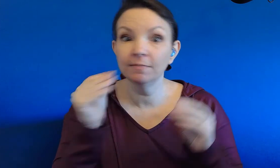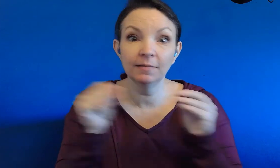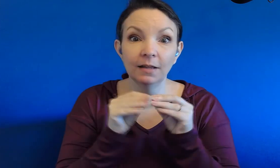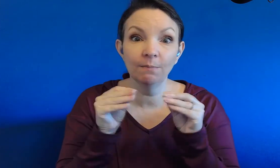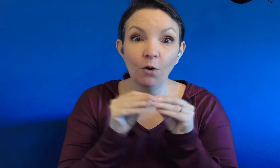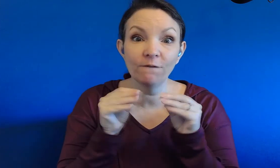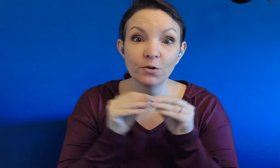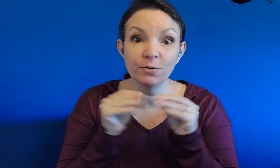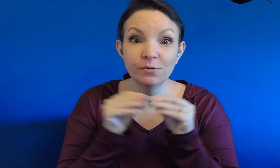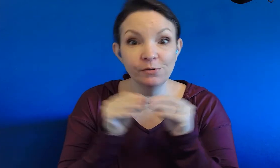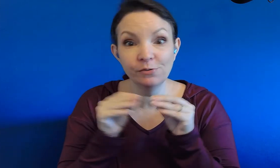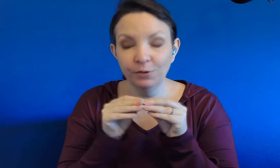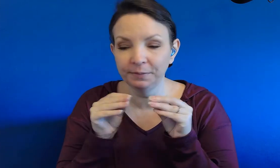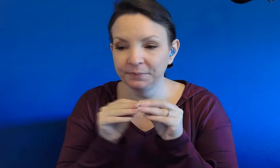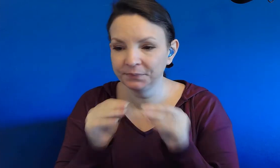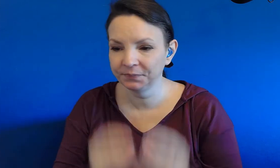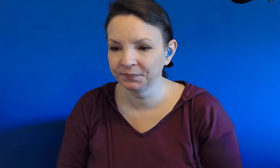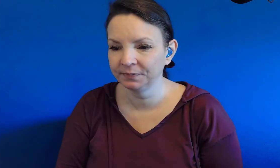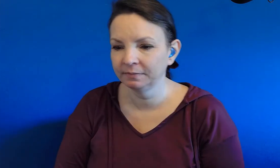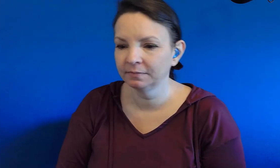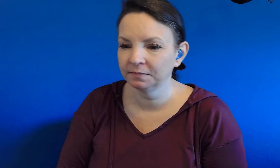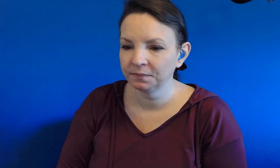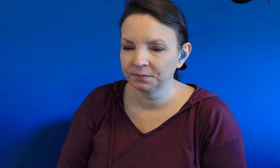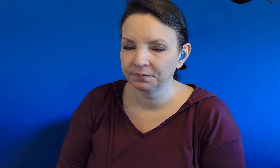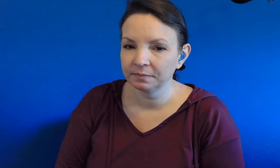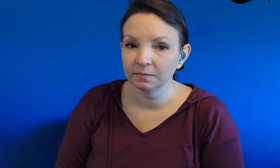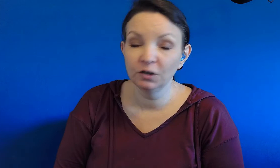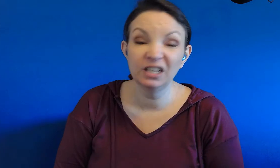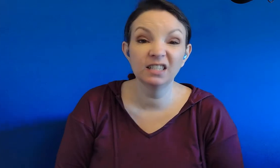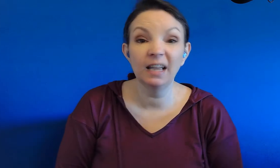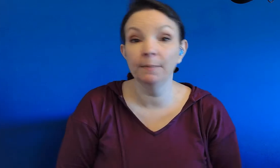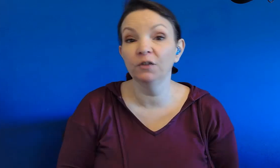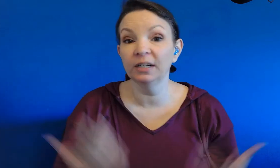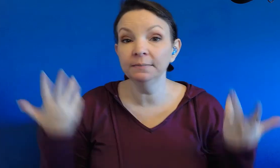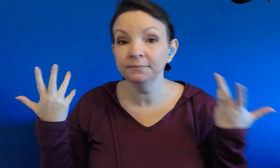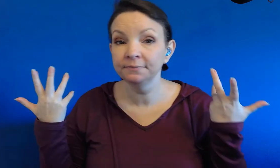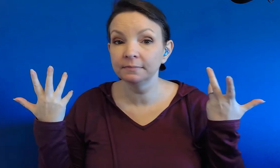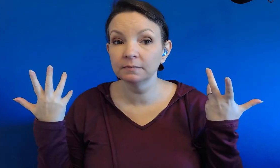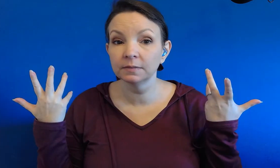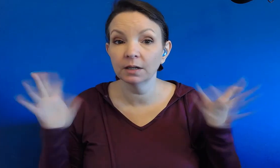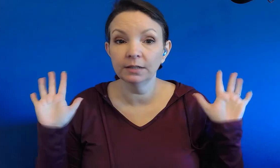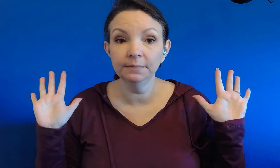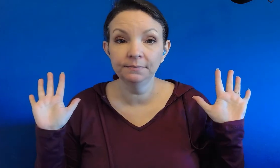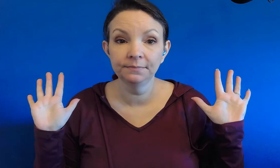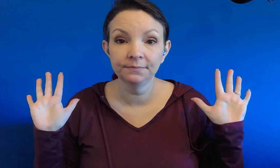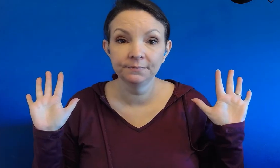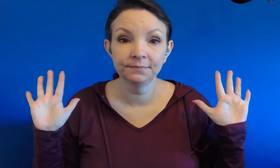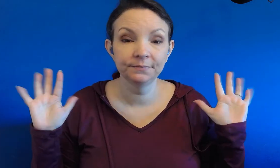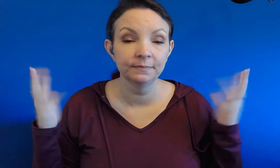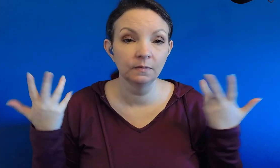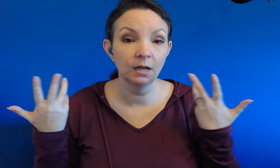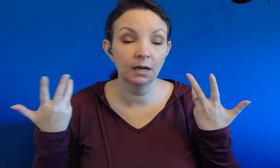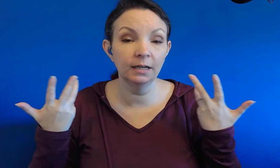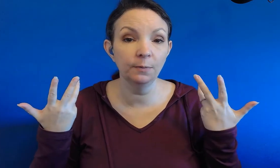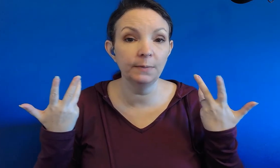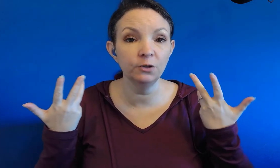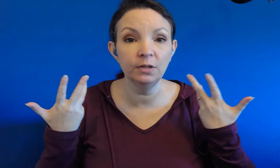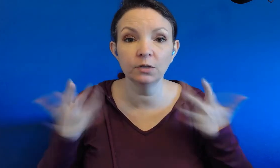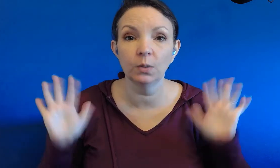More food. You can say I'm all done. All done. I tell people to do this once. All